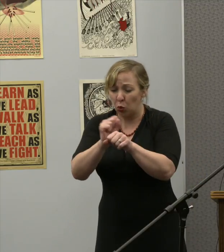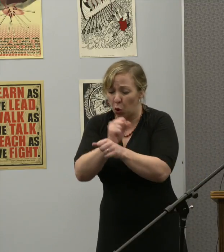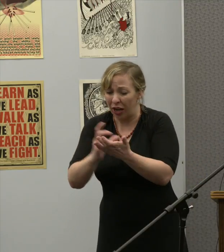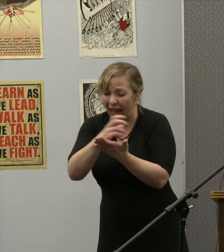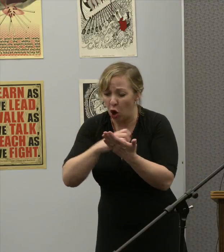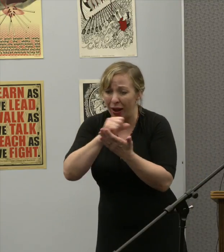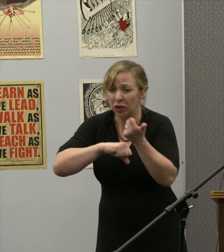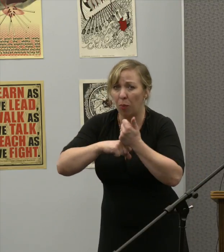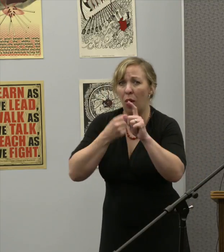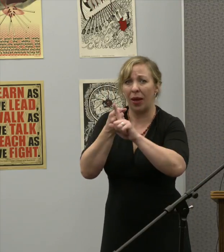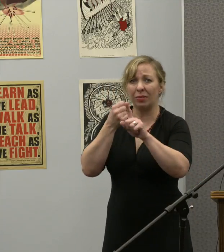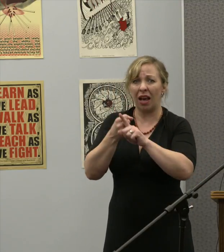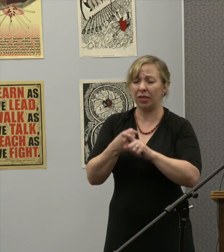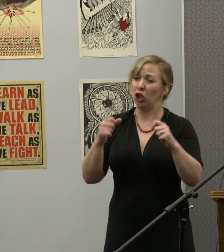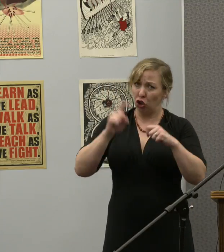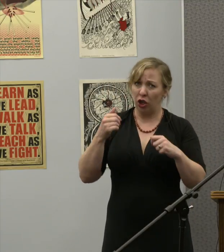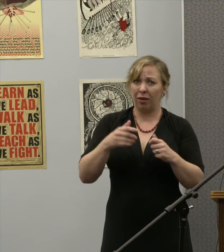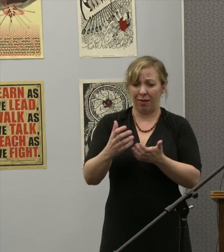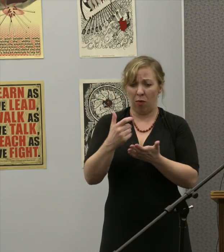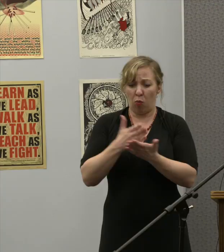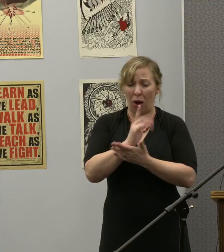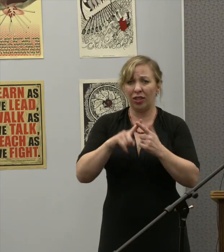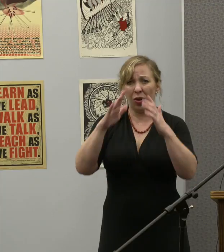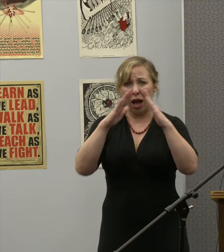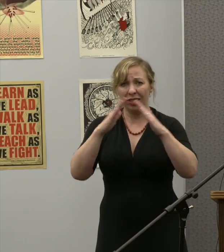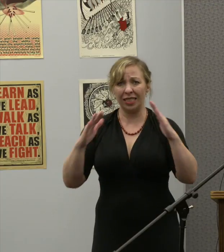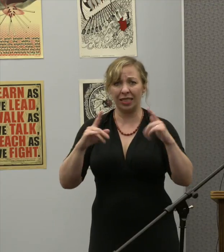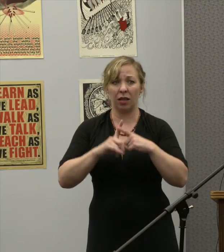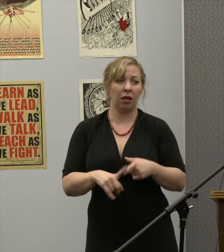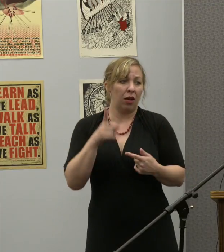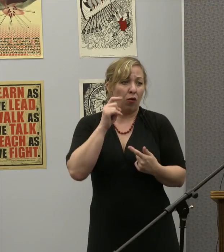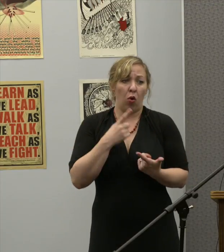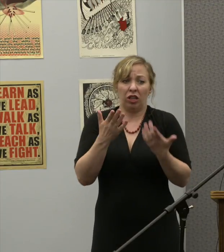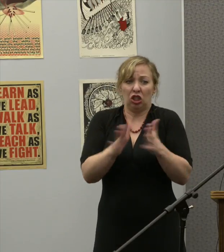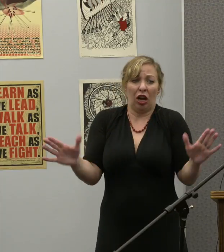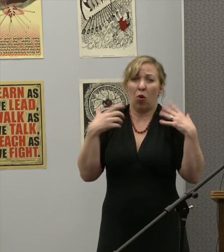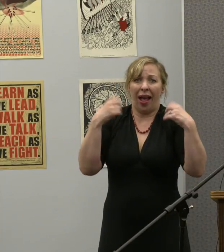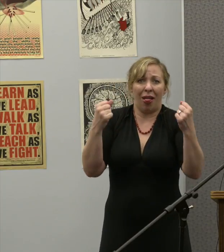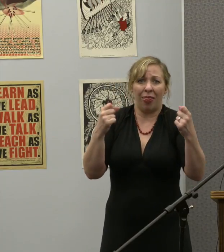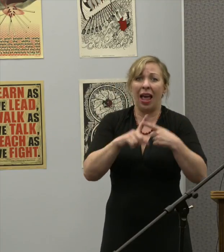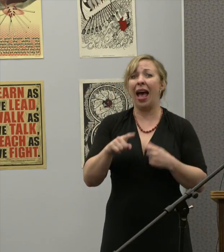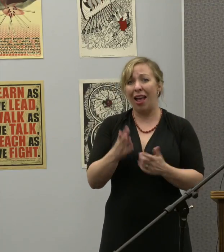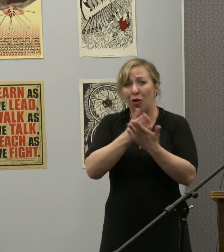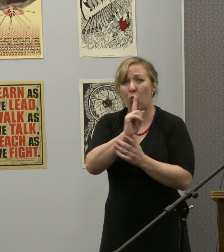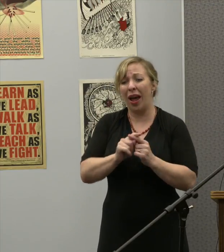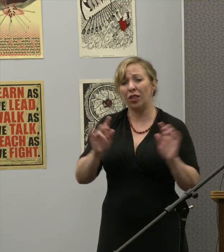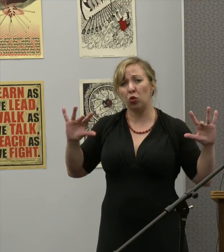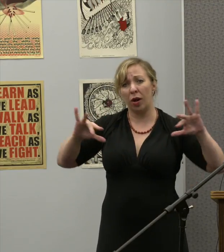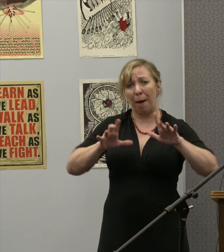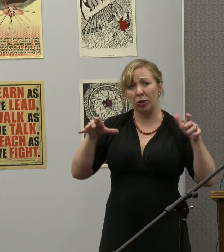housing, education, healthcare, welfare, and the right to organize for the realization of these